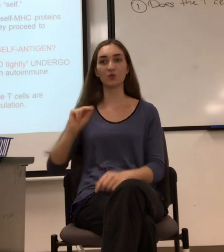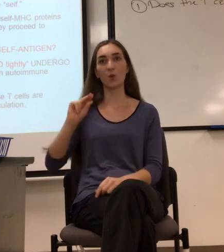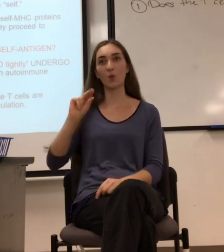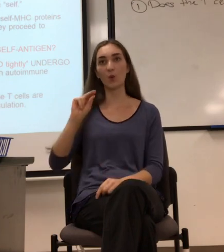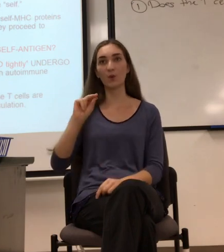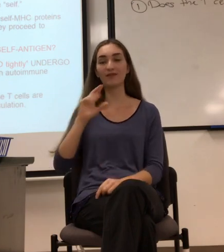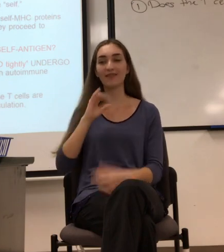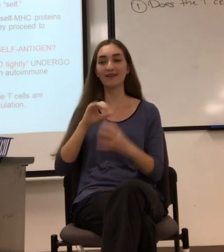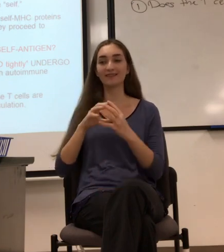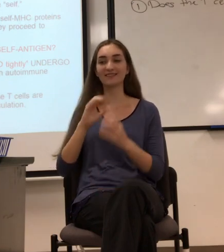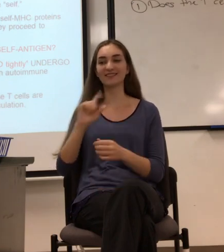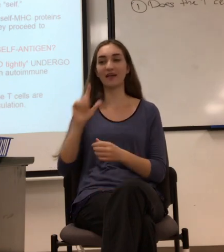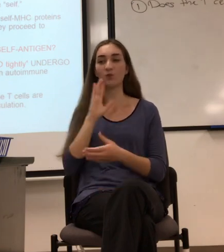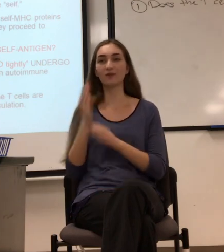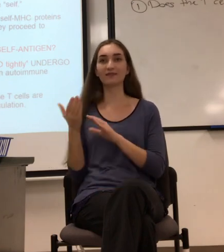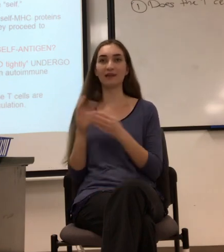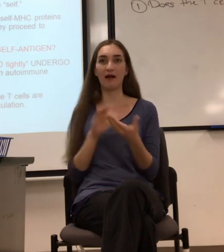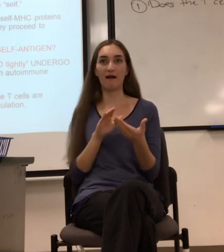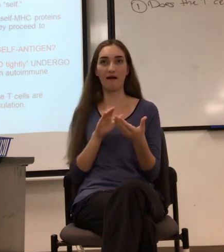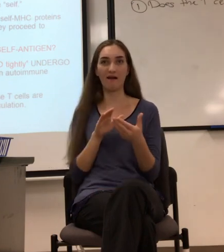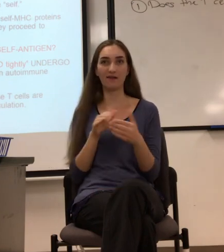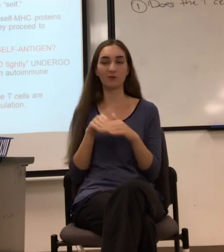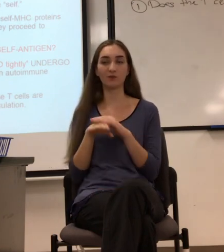into apoptosis.